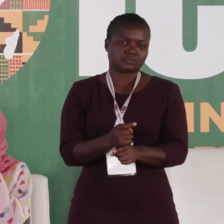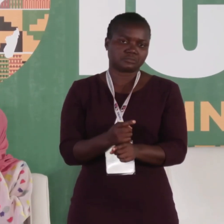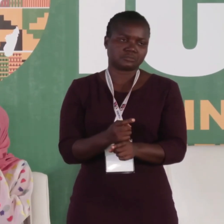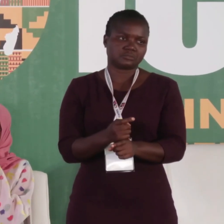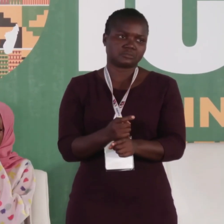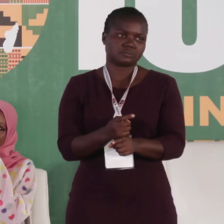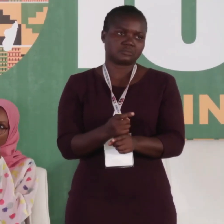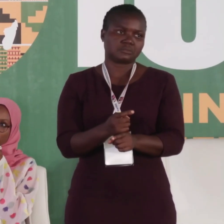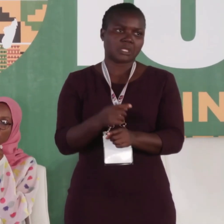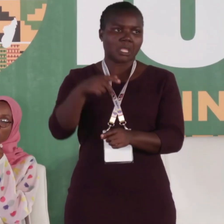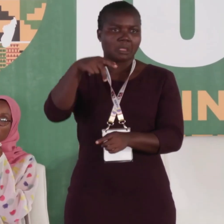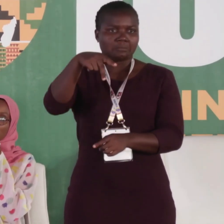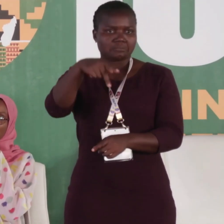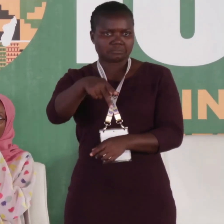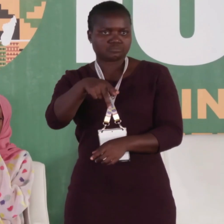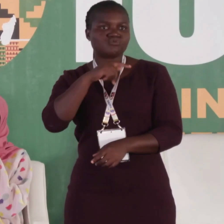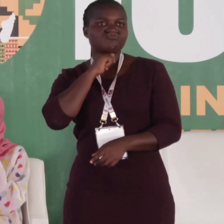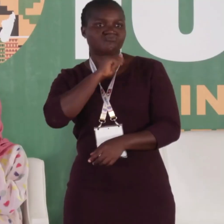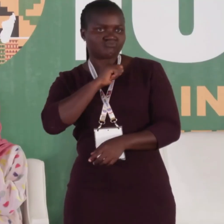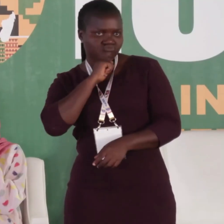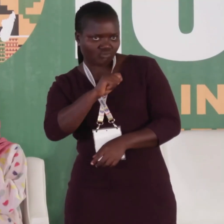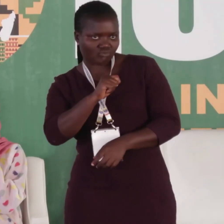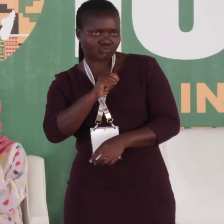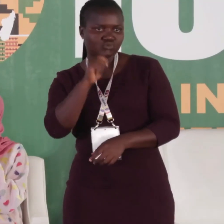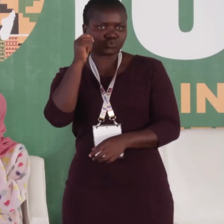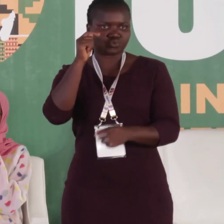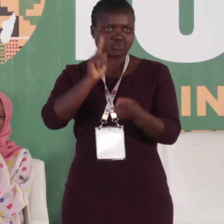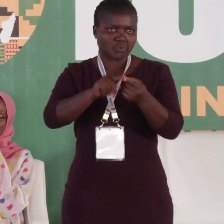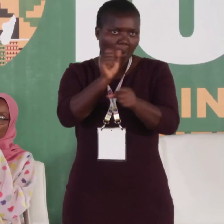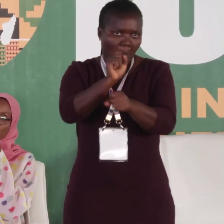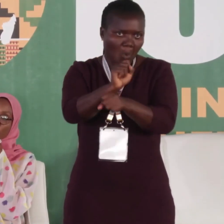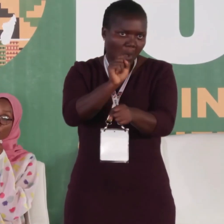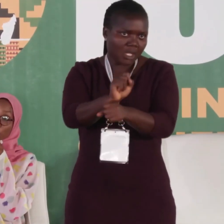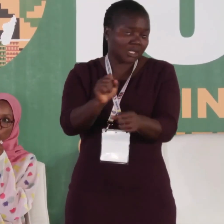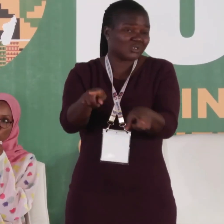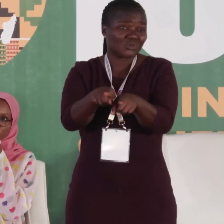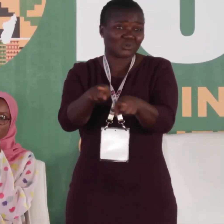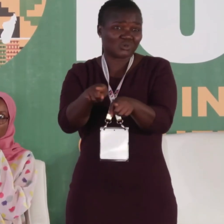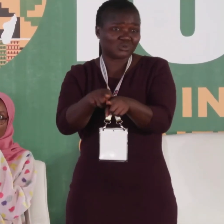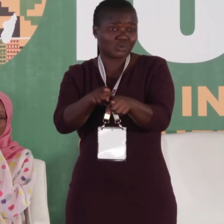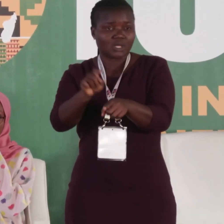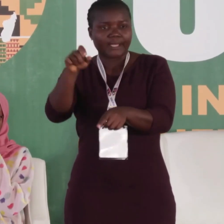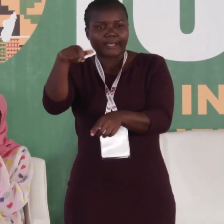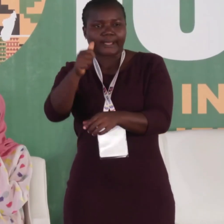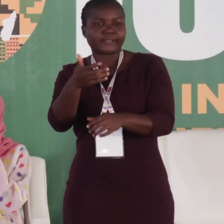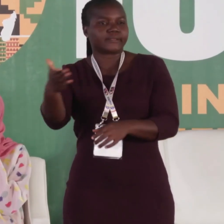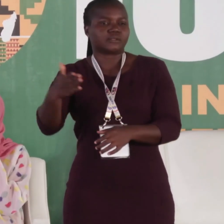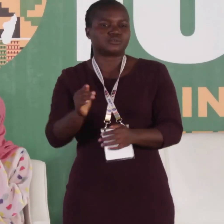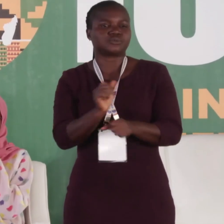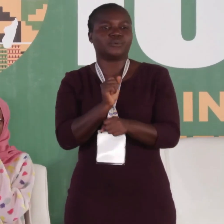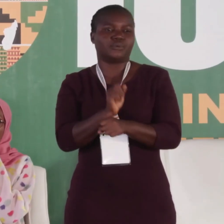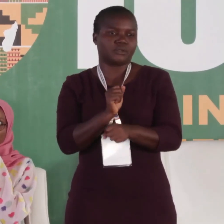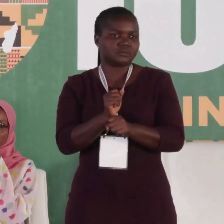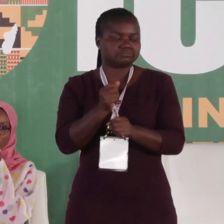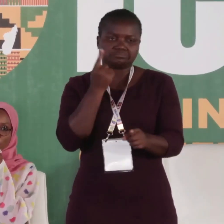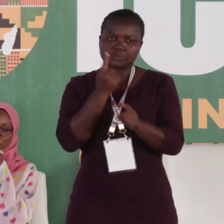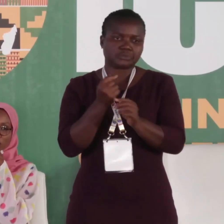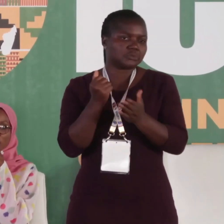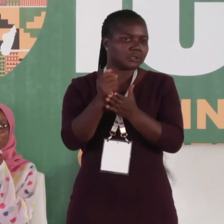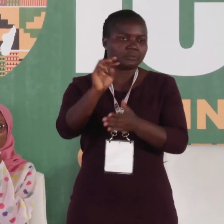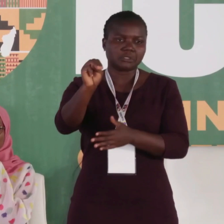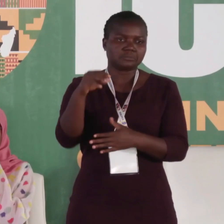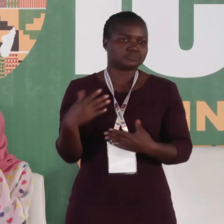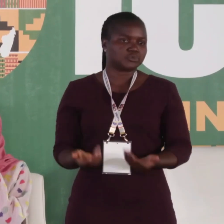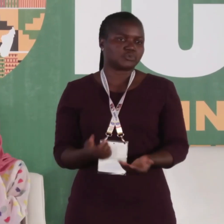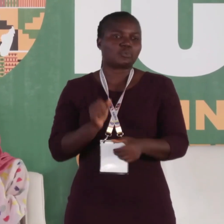BP apparatus, tape, and also a fetoscope. This is just to help them implement what they are doing.